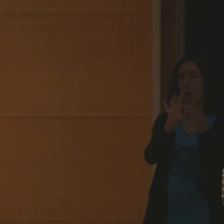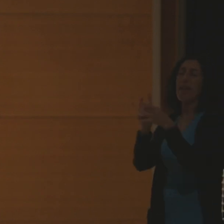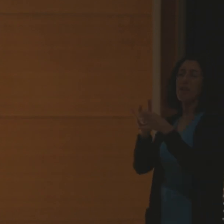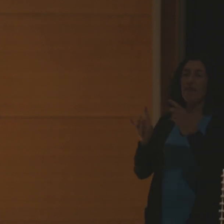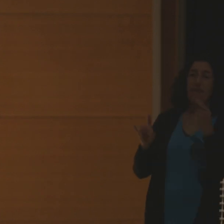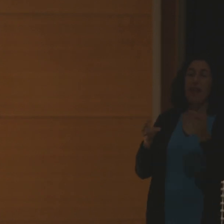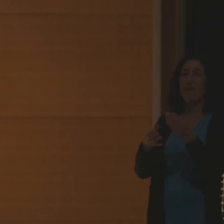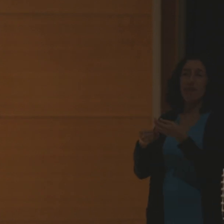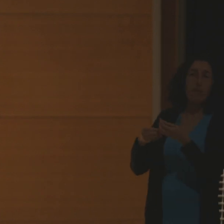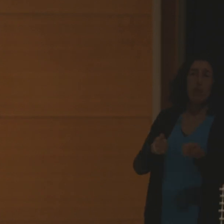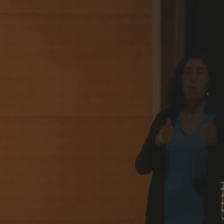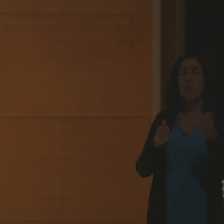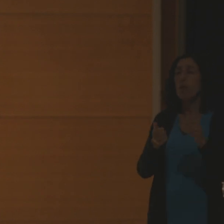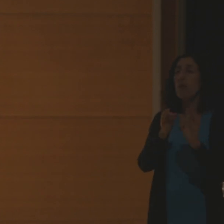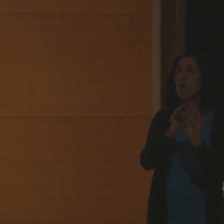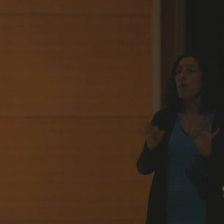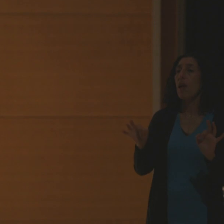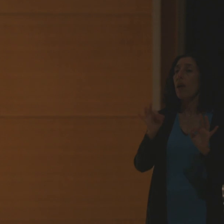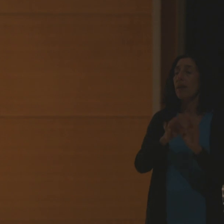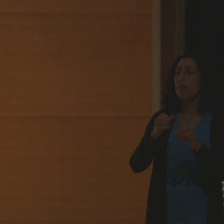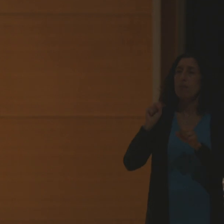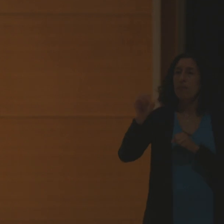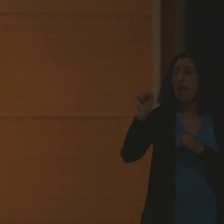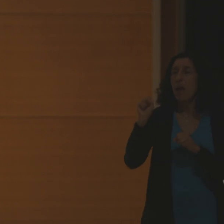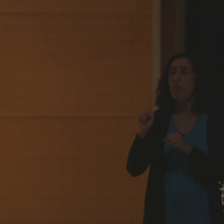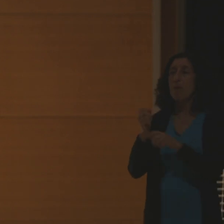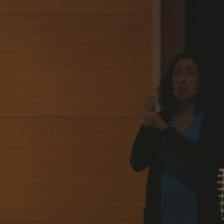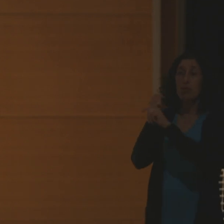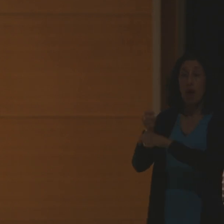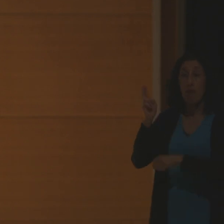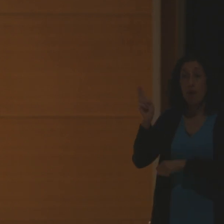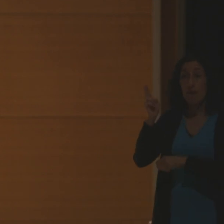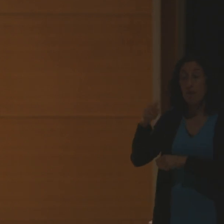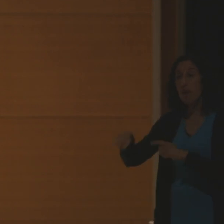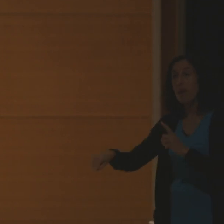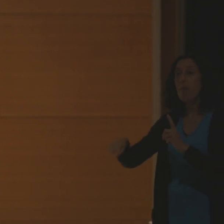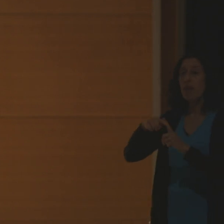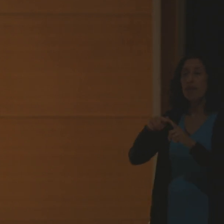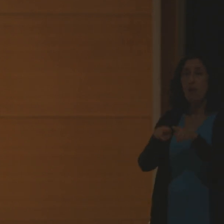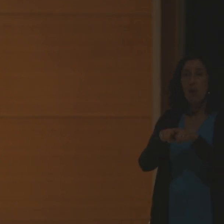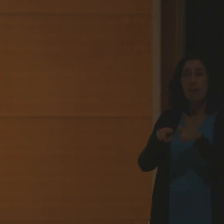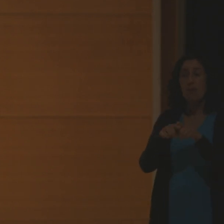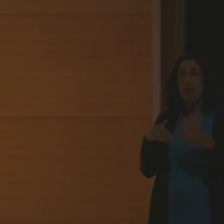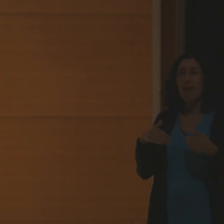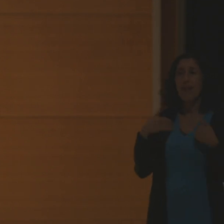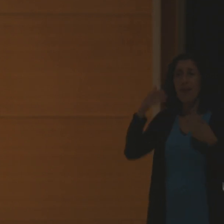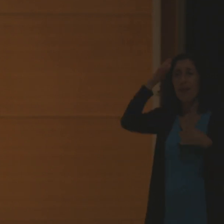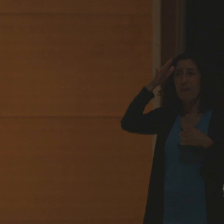sentences, she tells a slash of tribal history and then describes a young man dressed